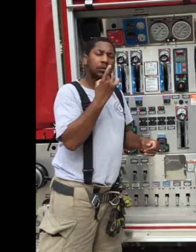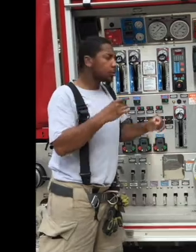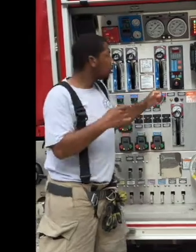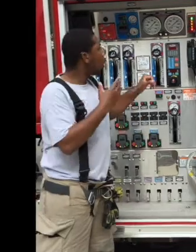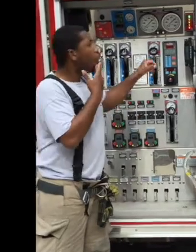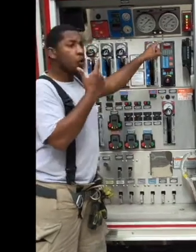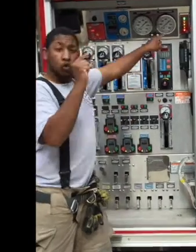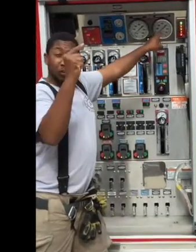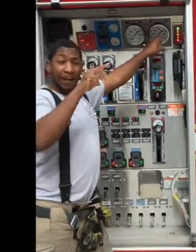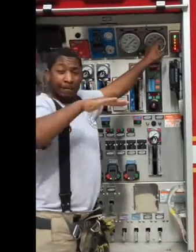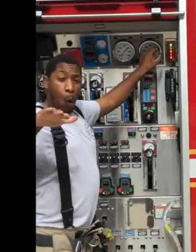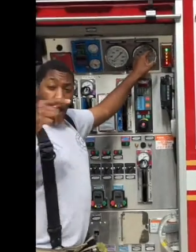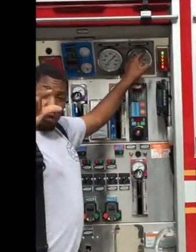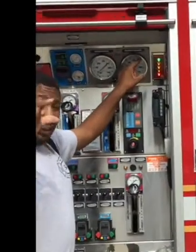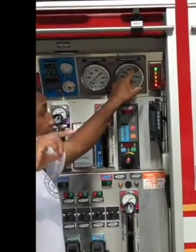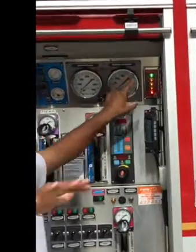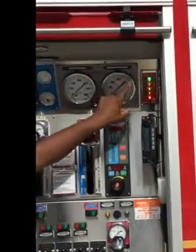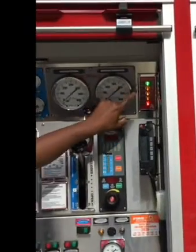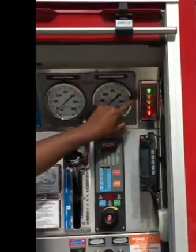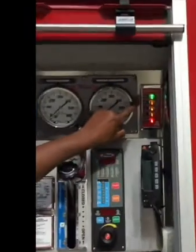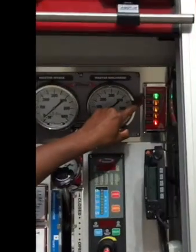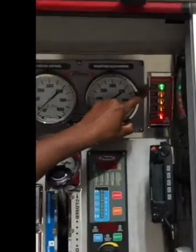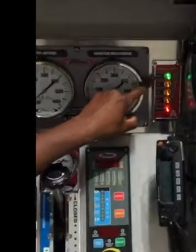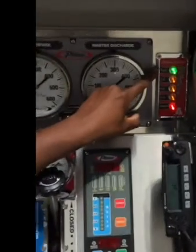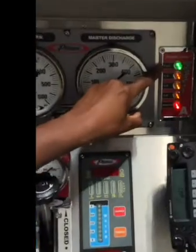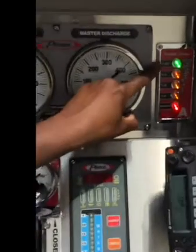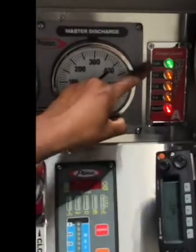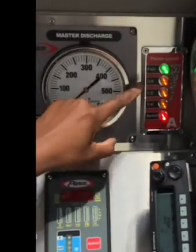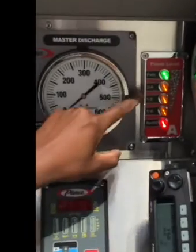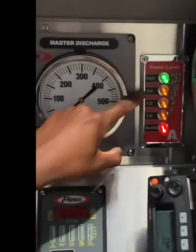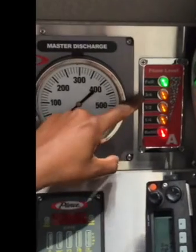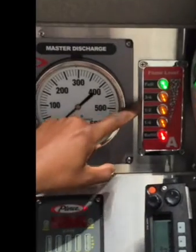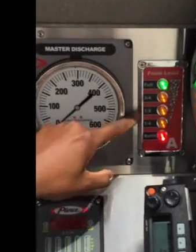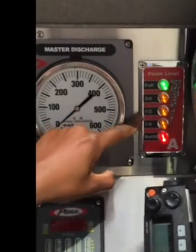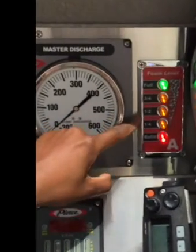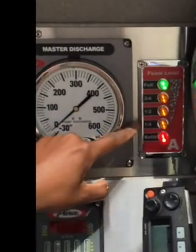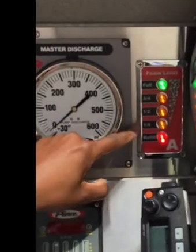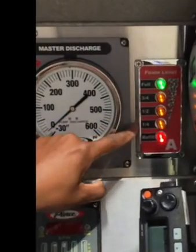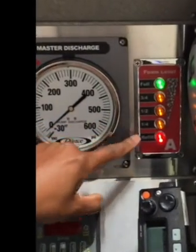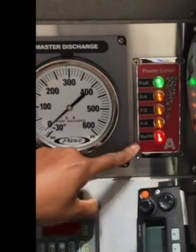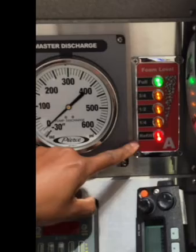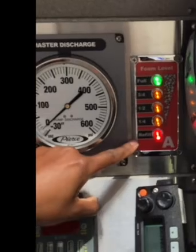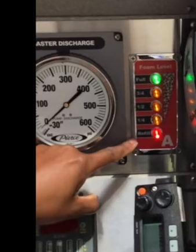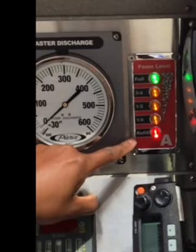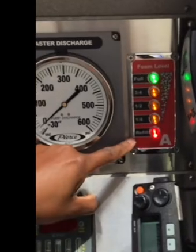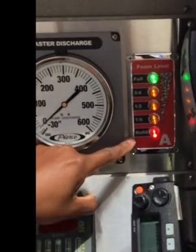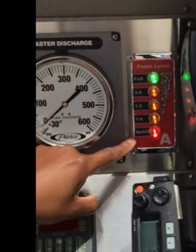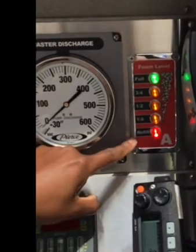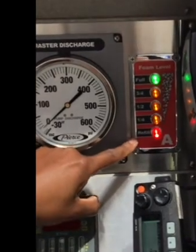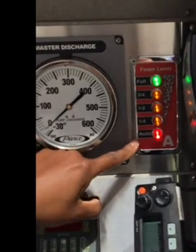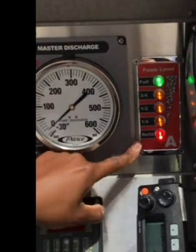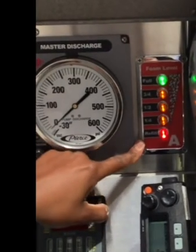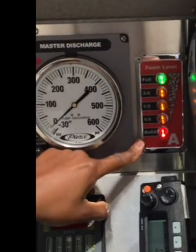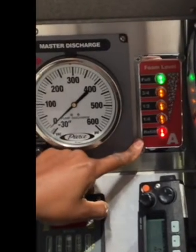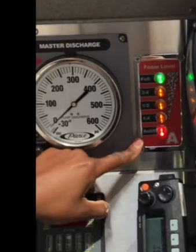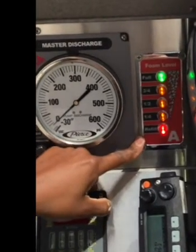And then with this gauge and this light here, that shows how much water we have left in the